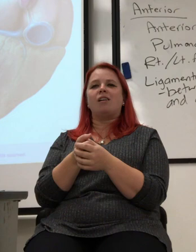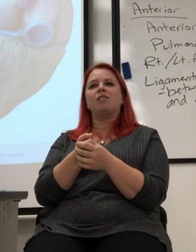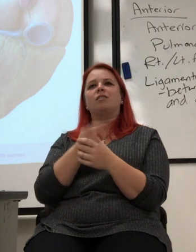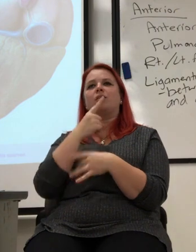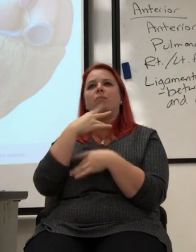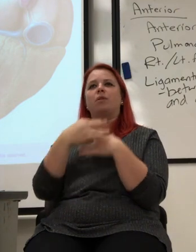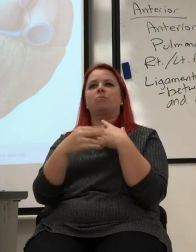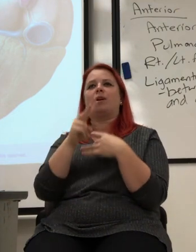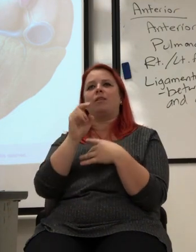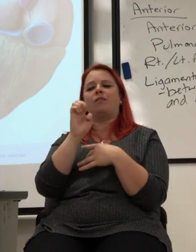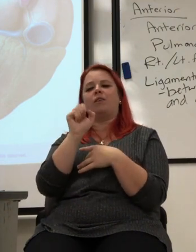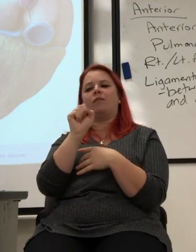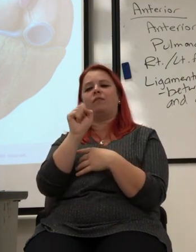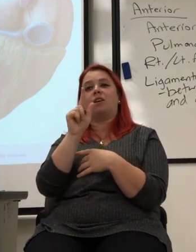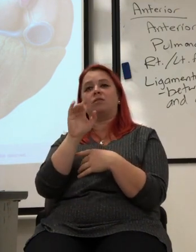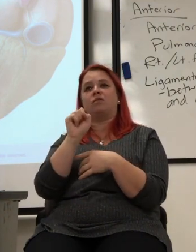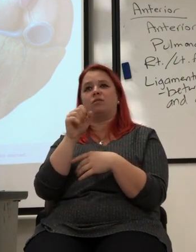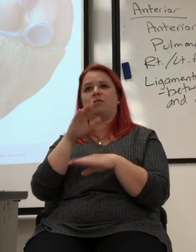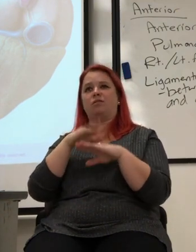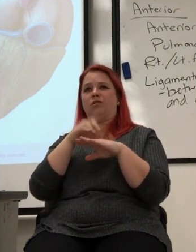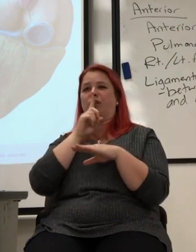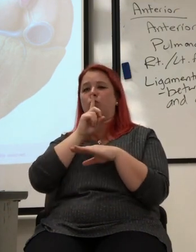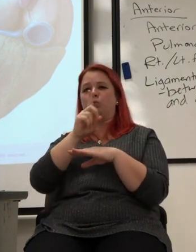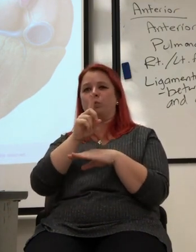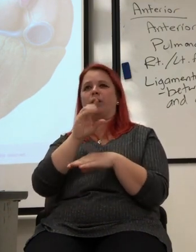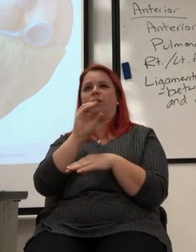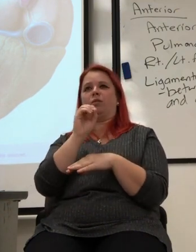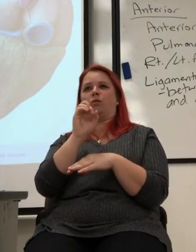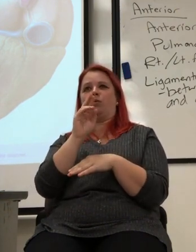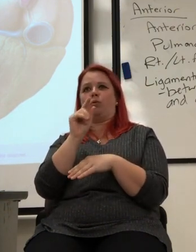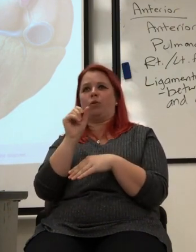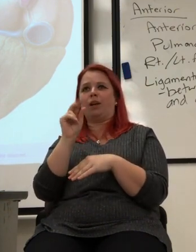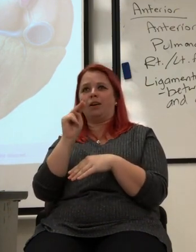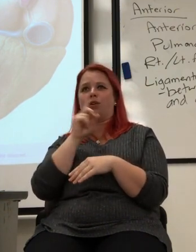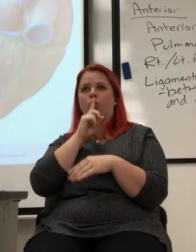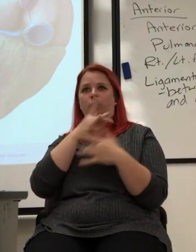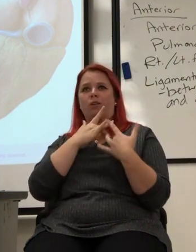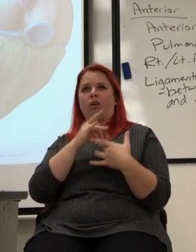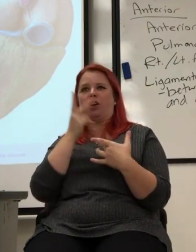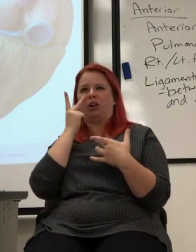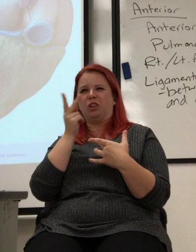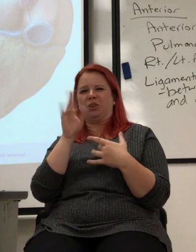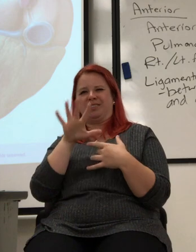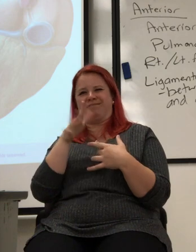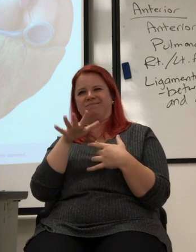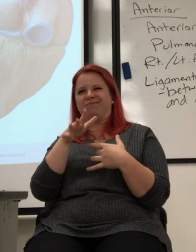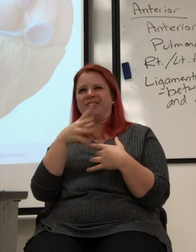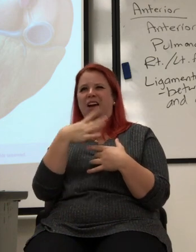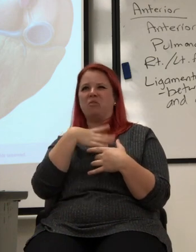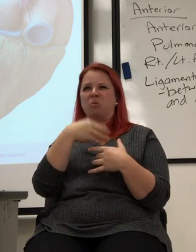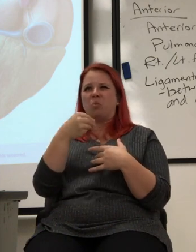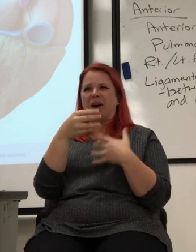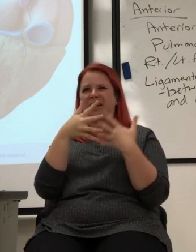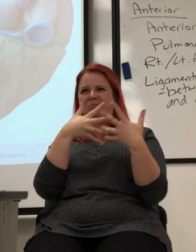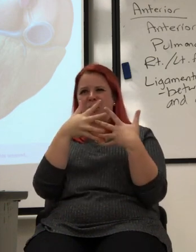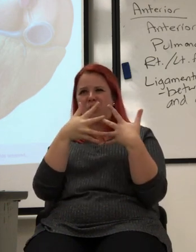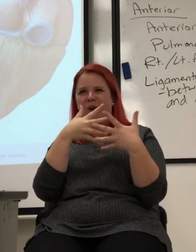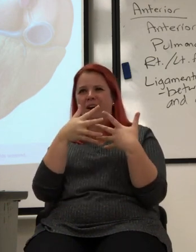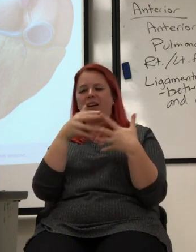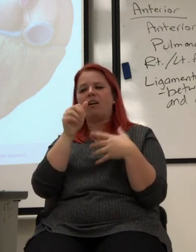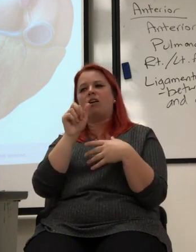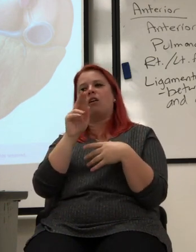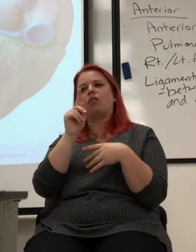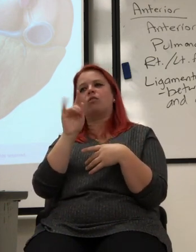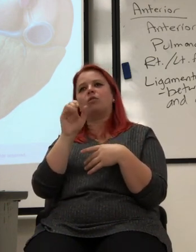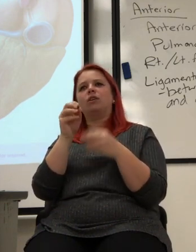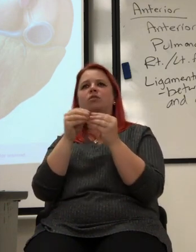Blood vessels on a real organ, they look whitish, grayish. Arteries are usually a little more whitish and